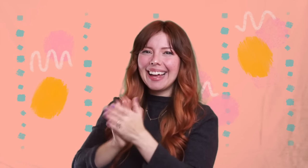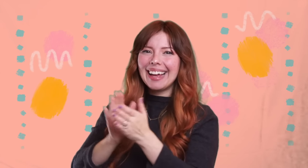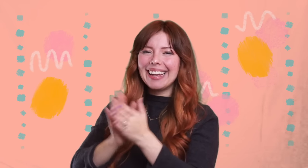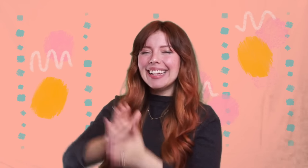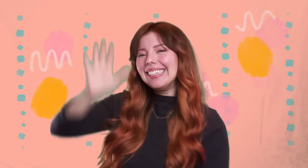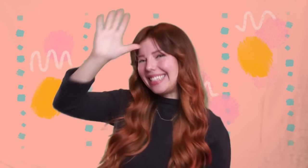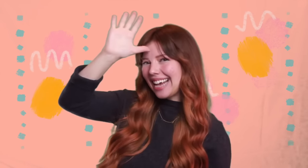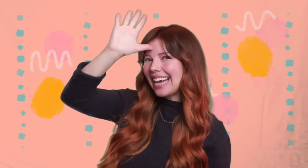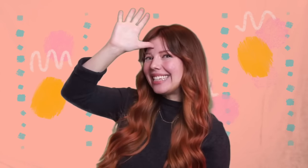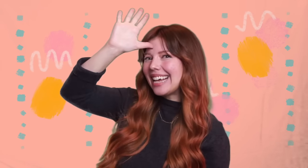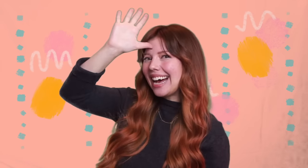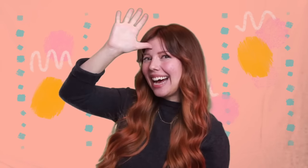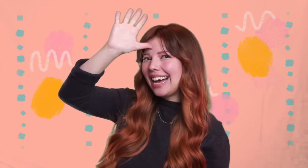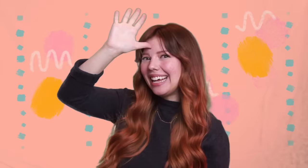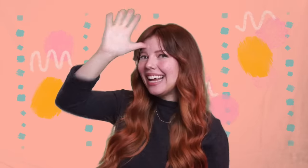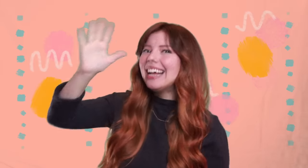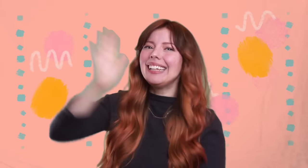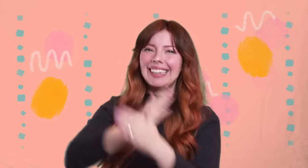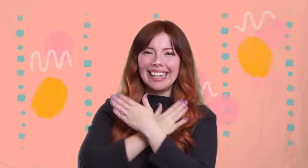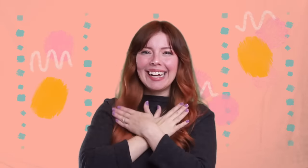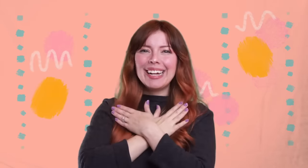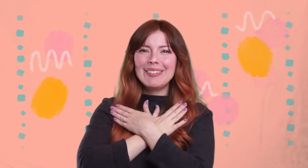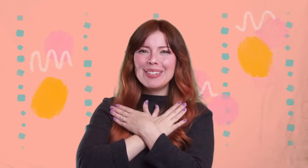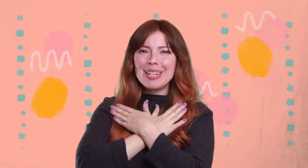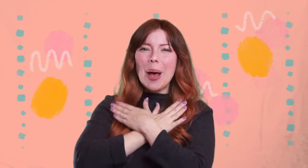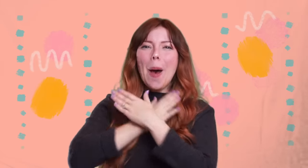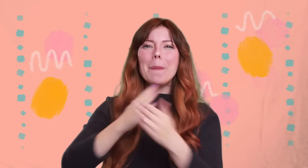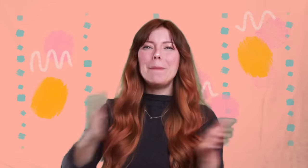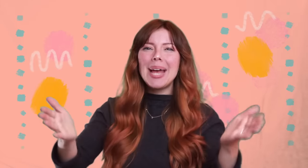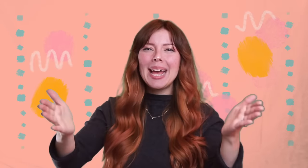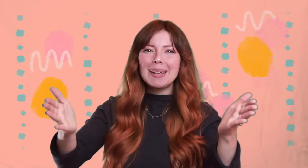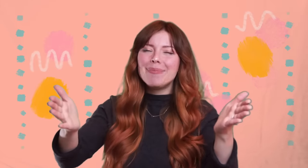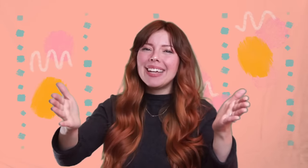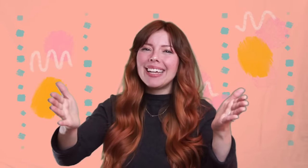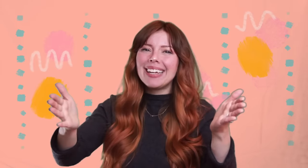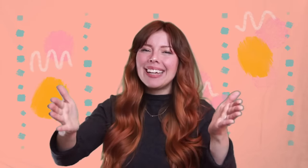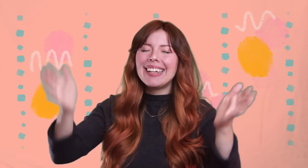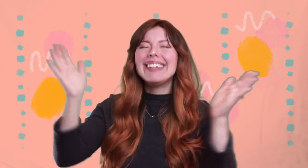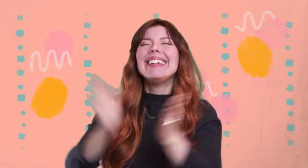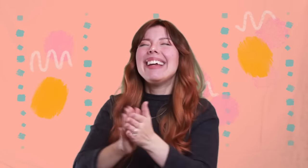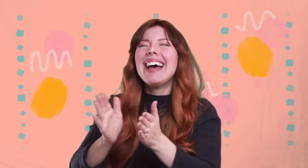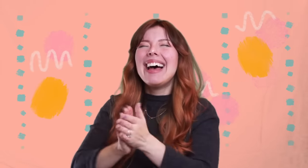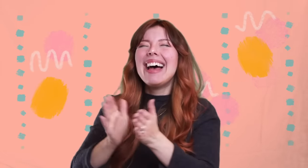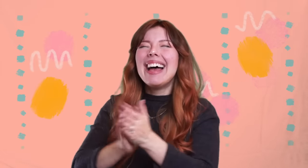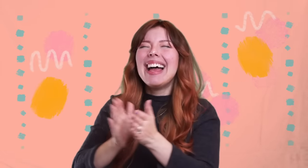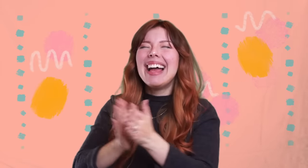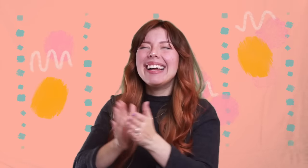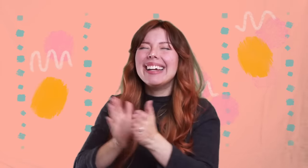Yay! Dada loves Bibi! Yay!